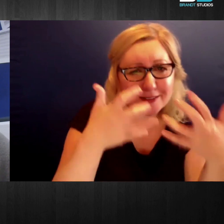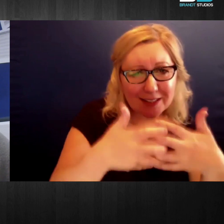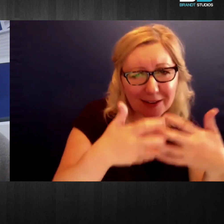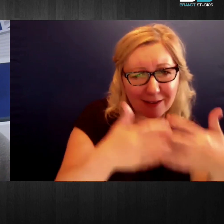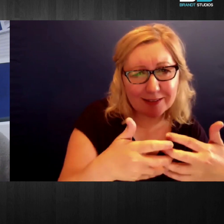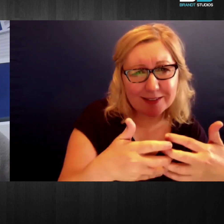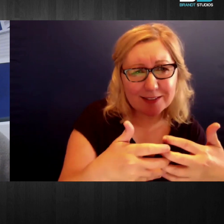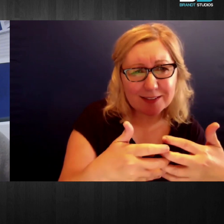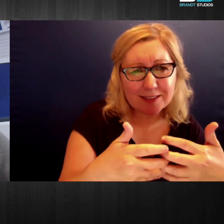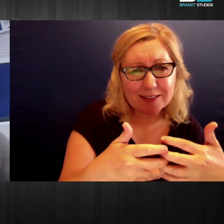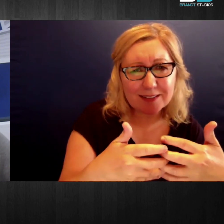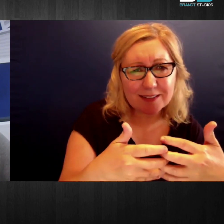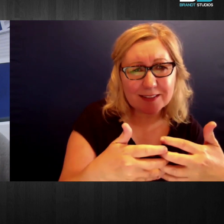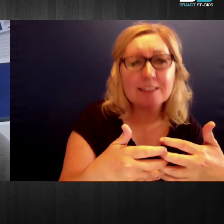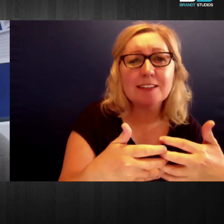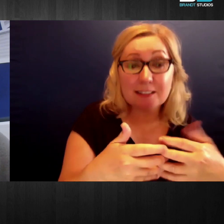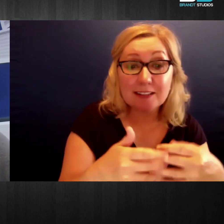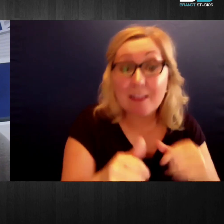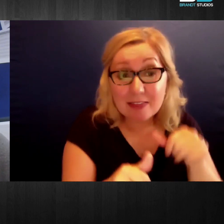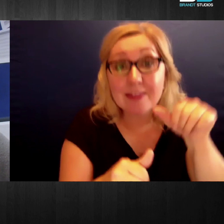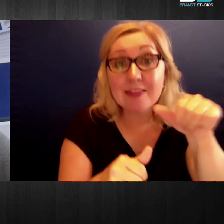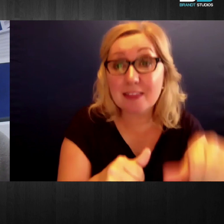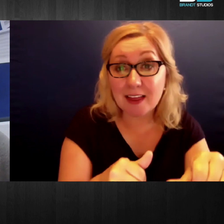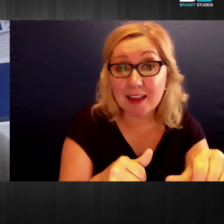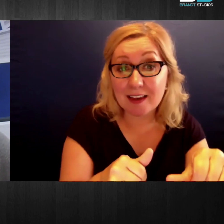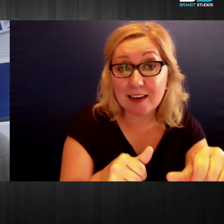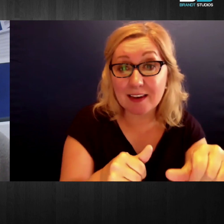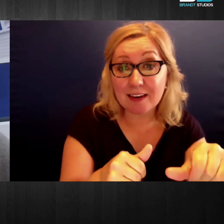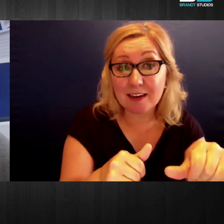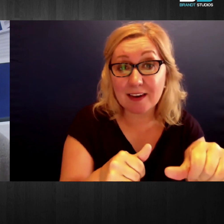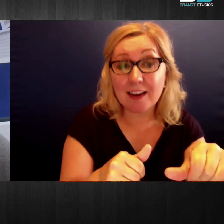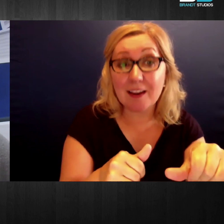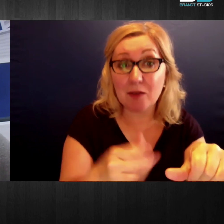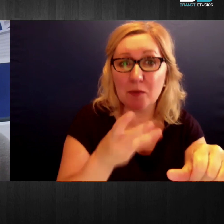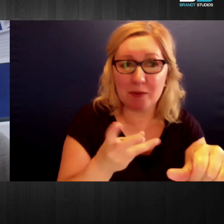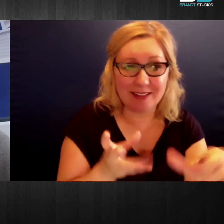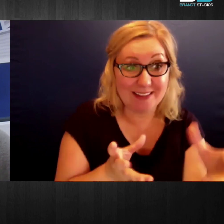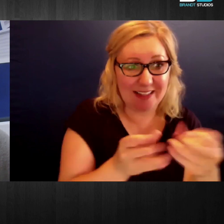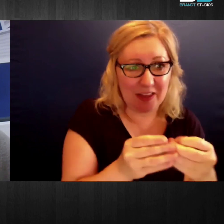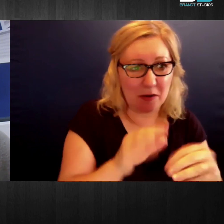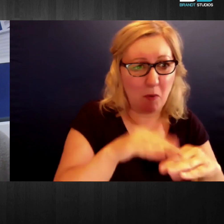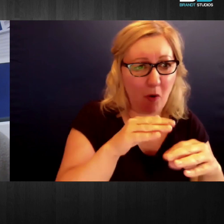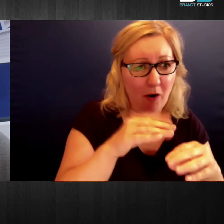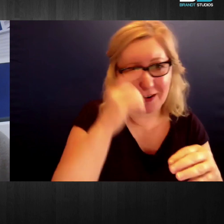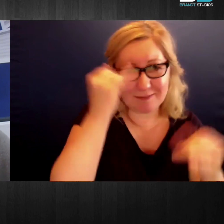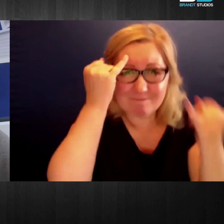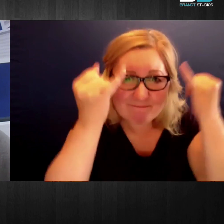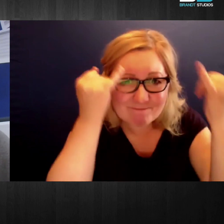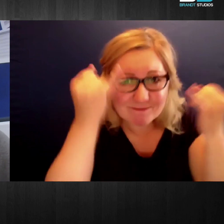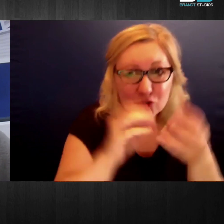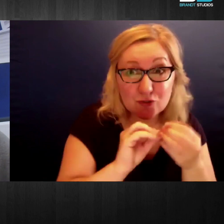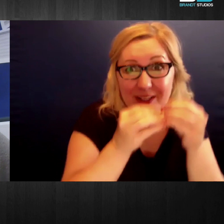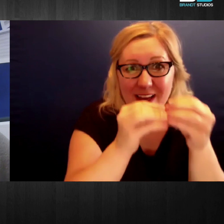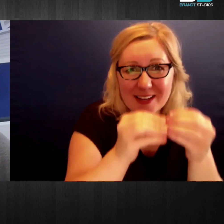on and we start to do creative projects together. And what we've been doing the last while is really focusing in